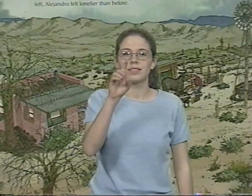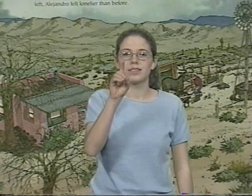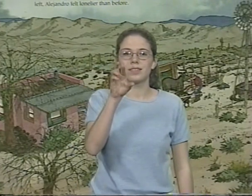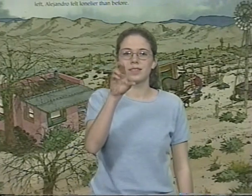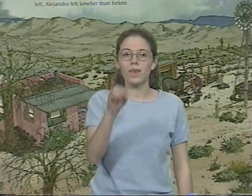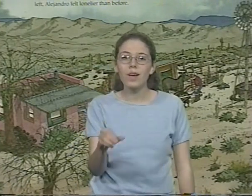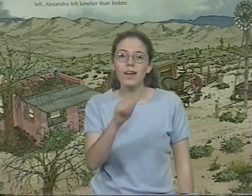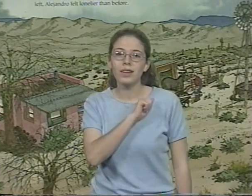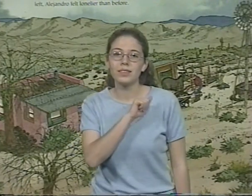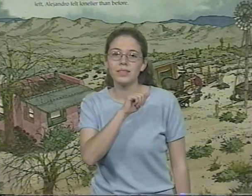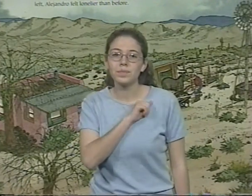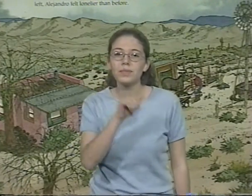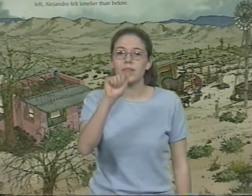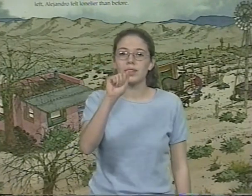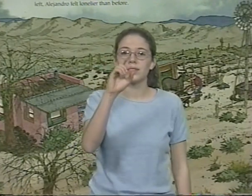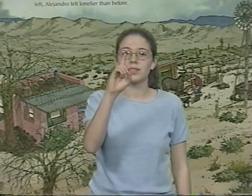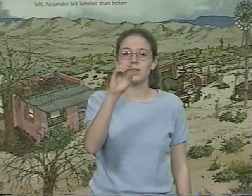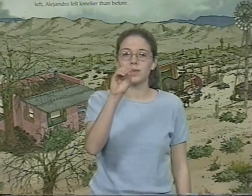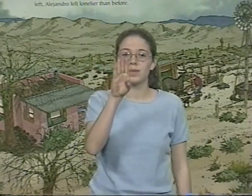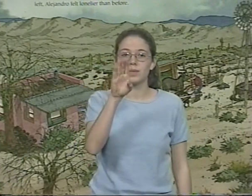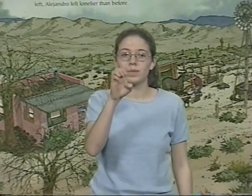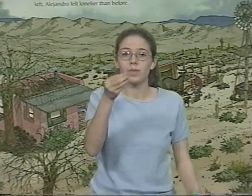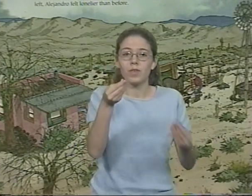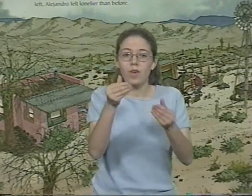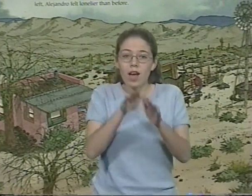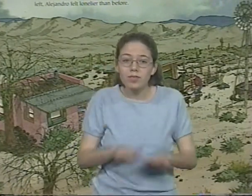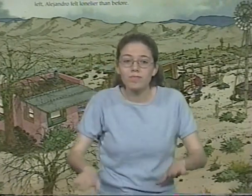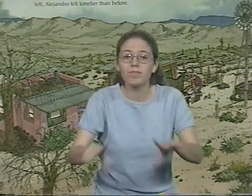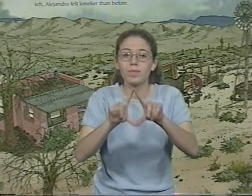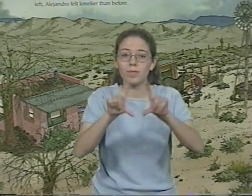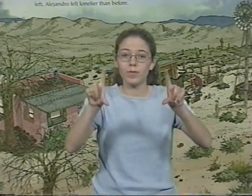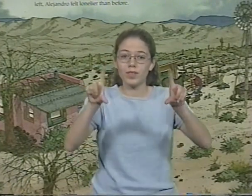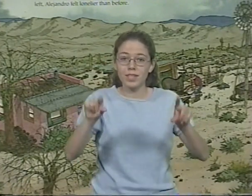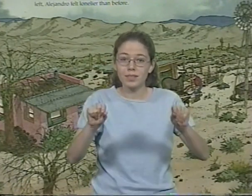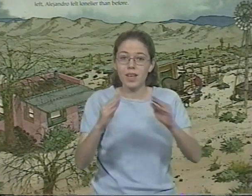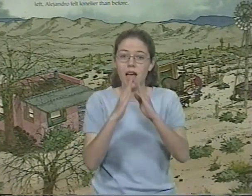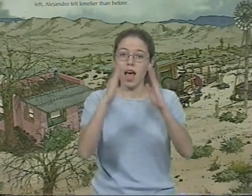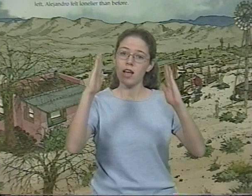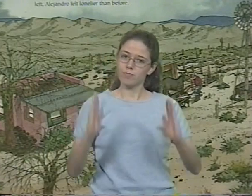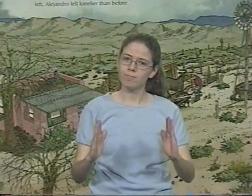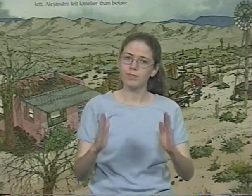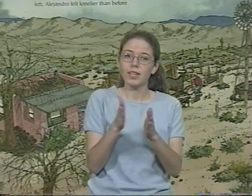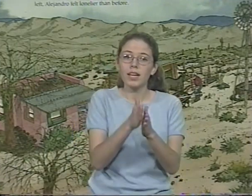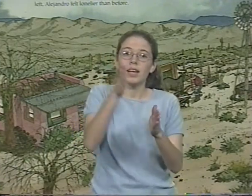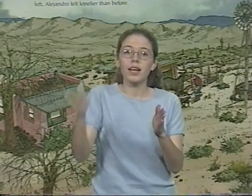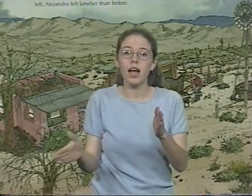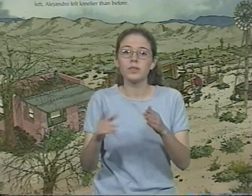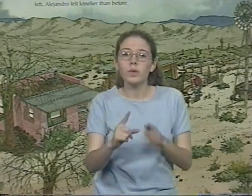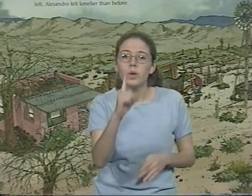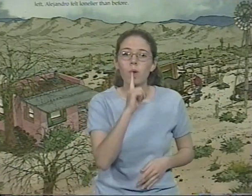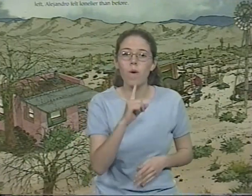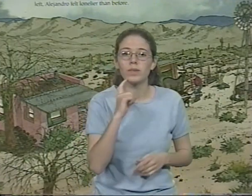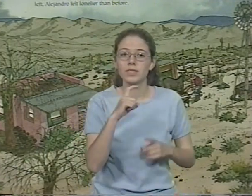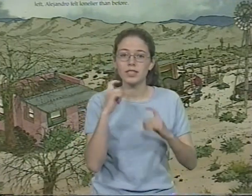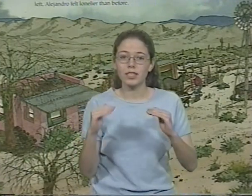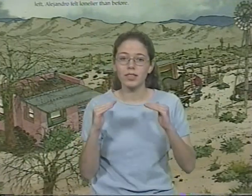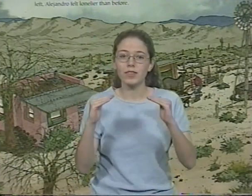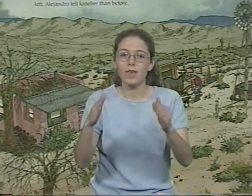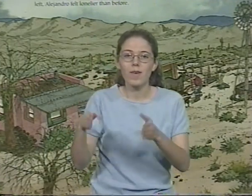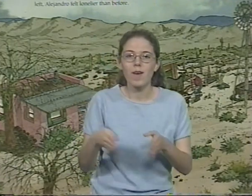Alejandro's small adobe house stood beside a lonely desert road. Beside the house stood a